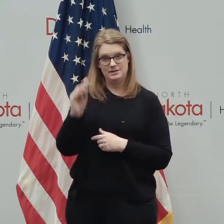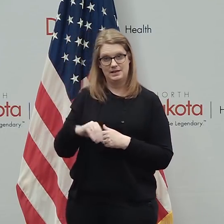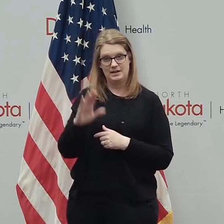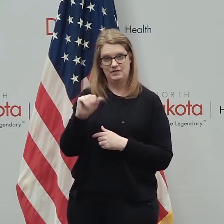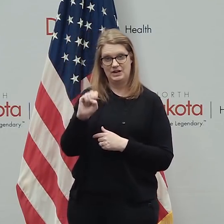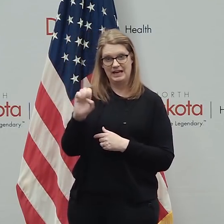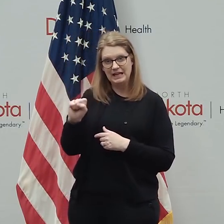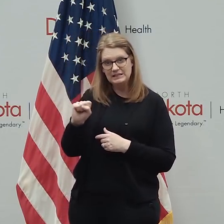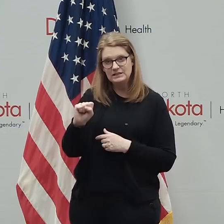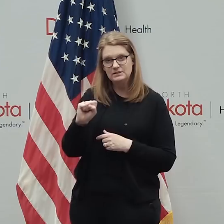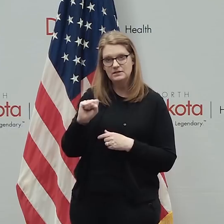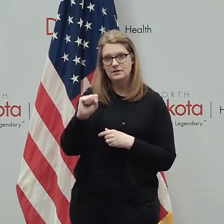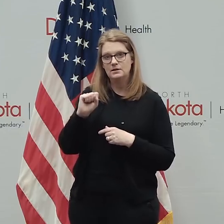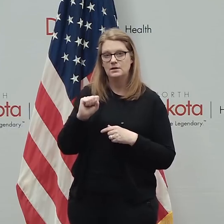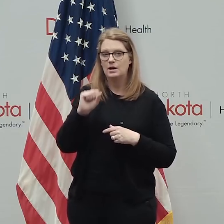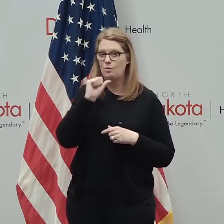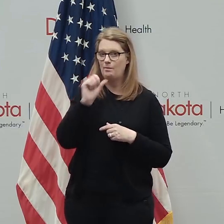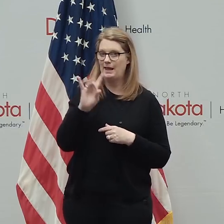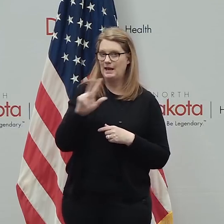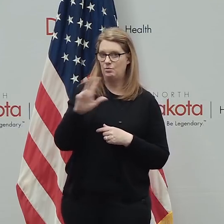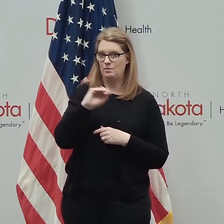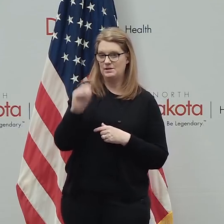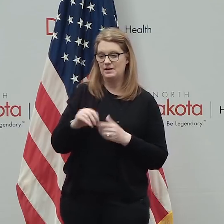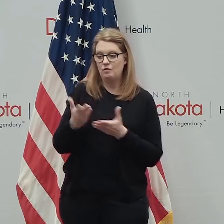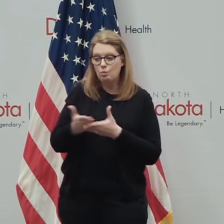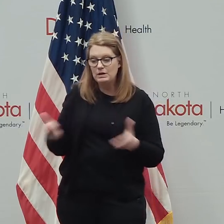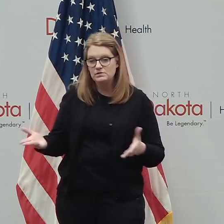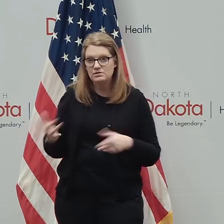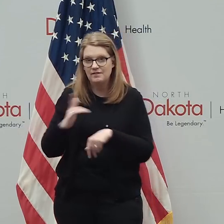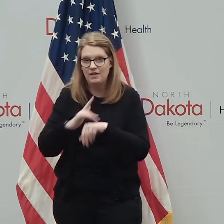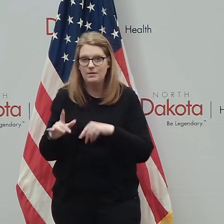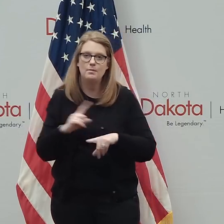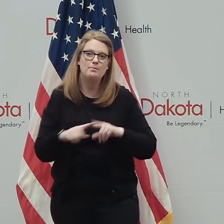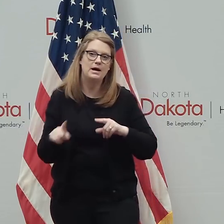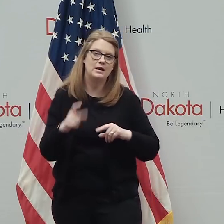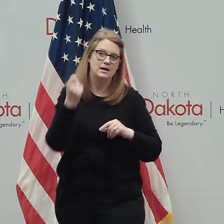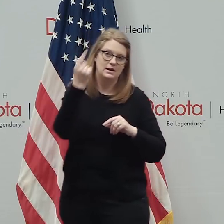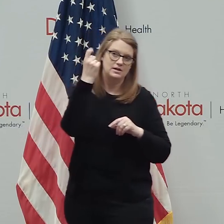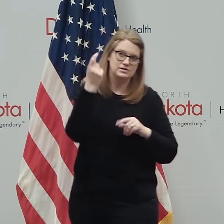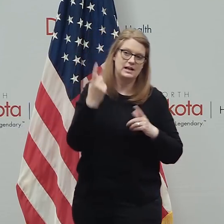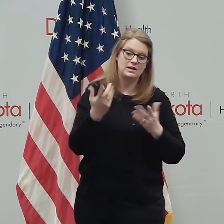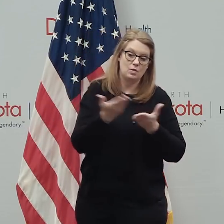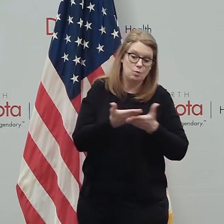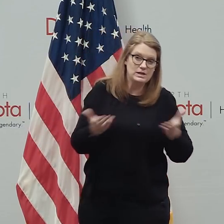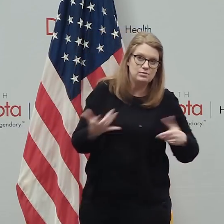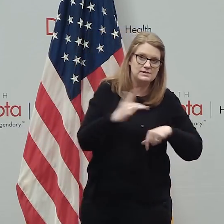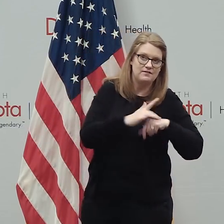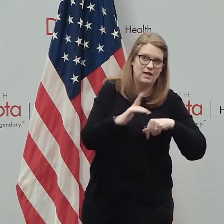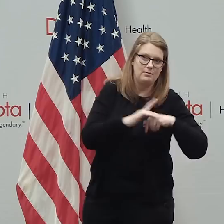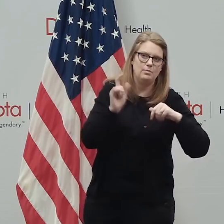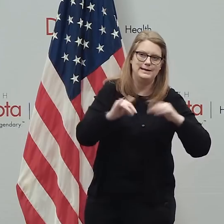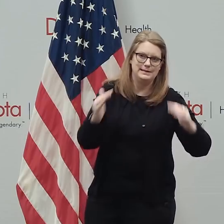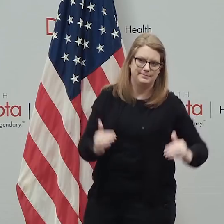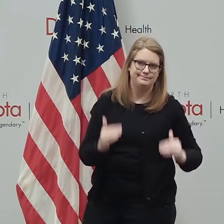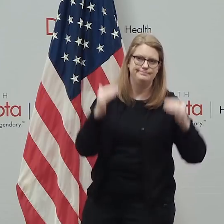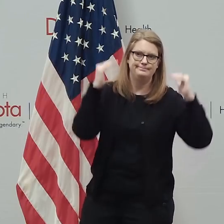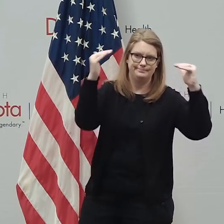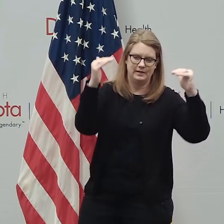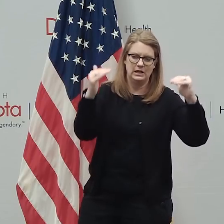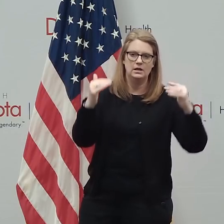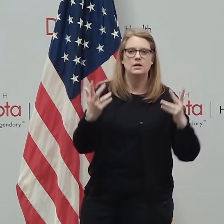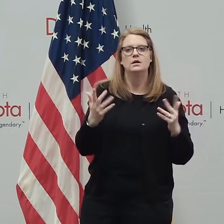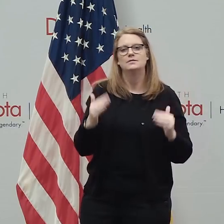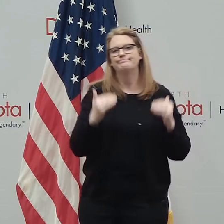cases, it won't be 83% of our resources, but we need to have an amplification of the kind of resources. So that means beefing up